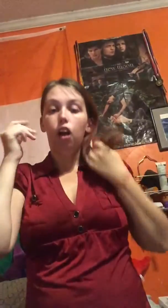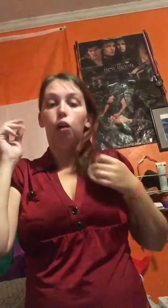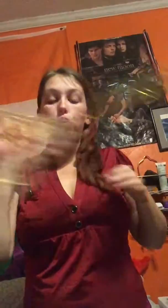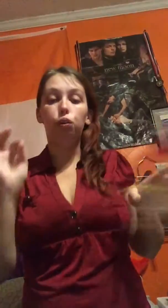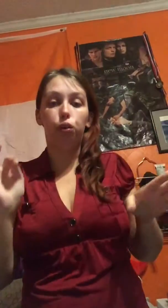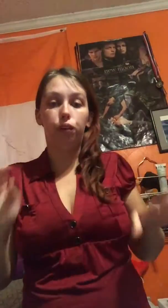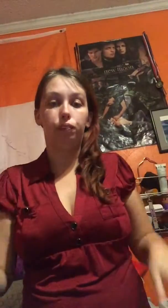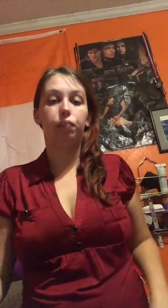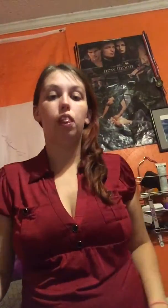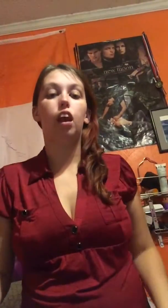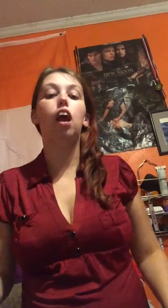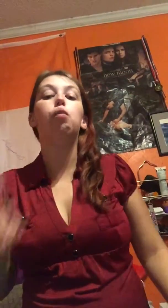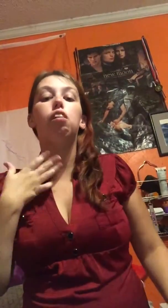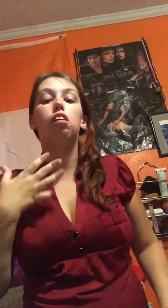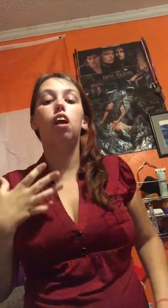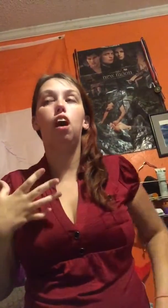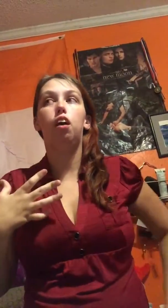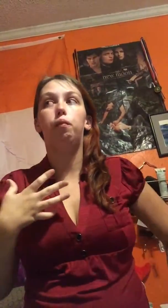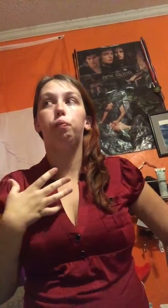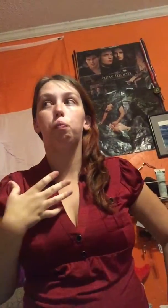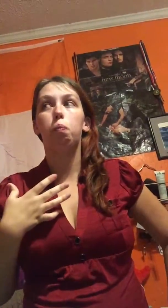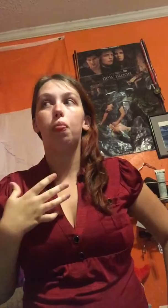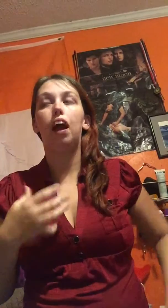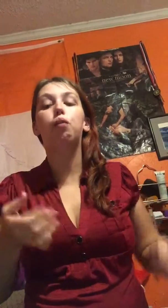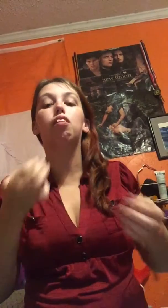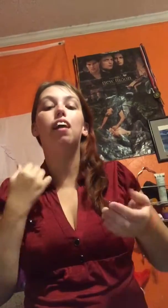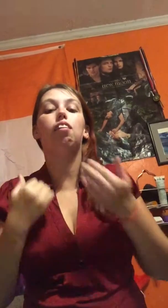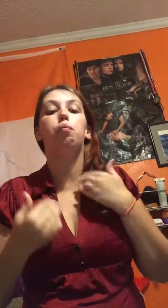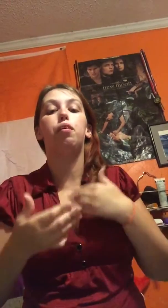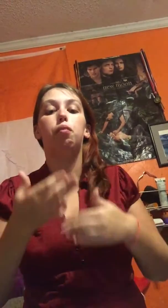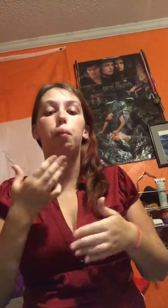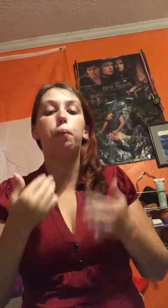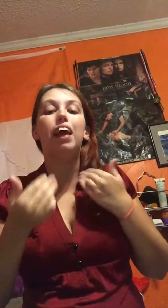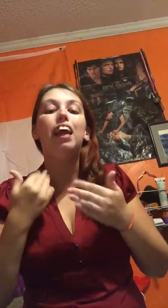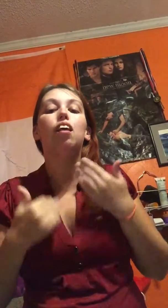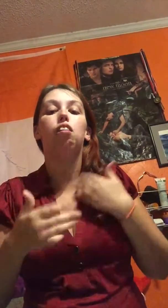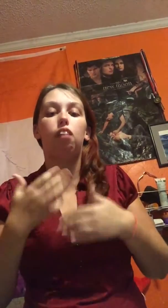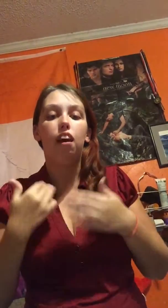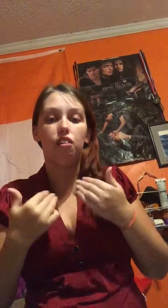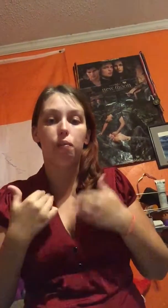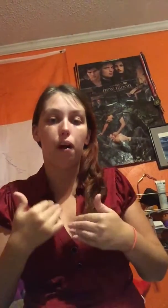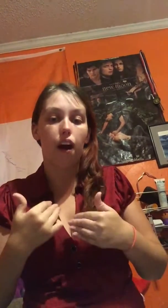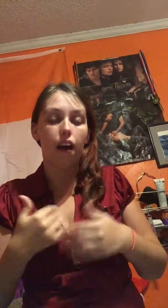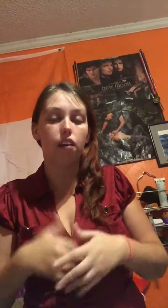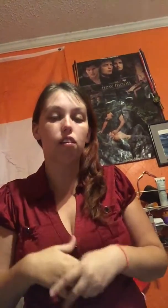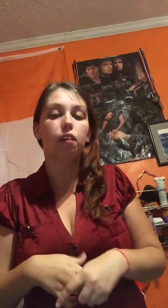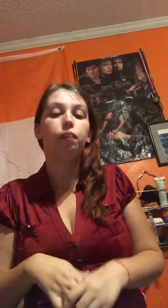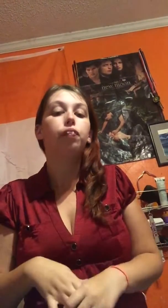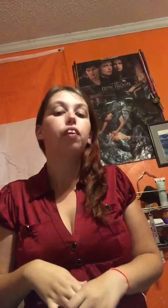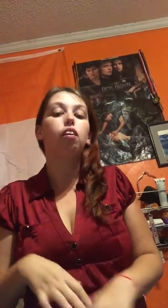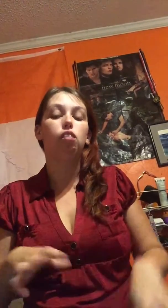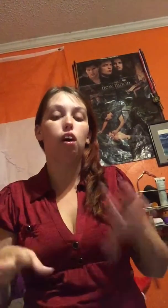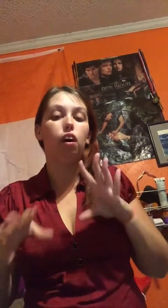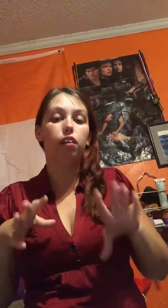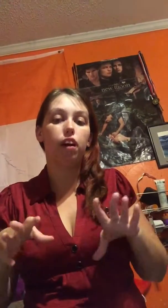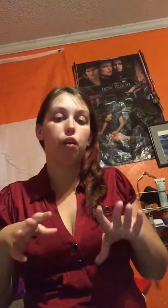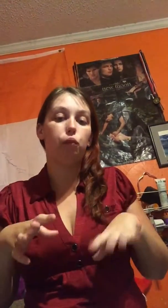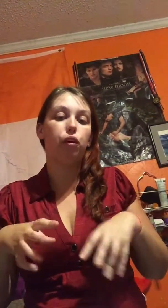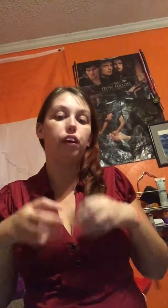So, it wasn't, um, it was, it's a beginning stage of bronchitis. So, there were